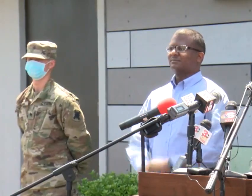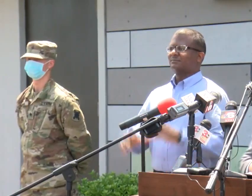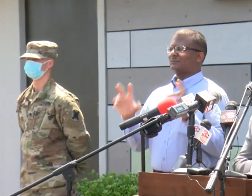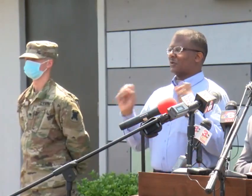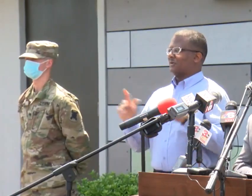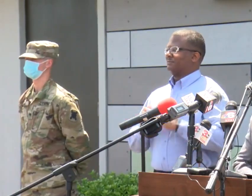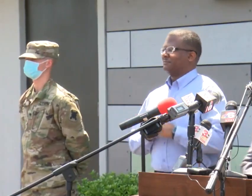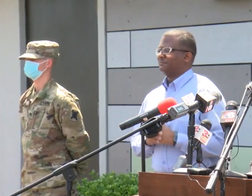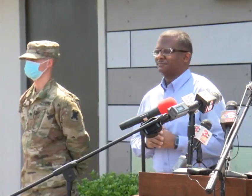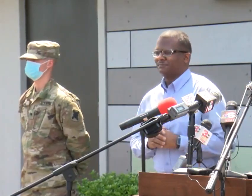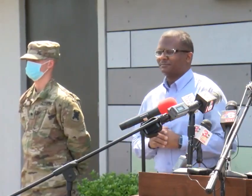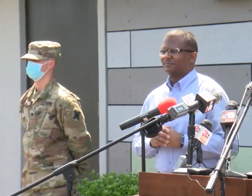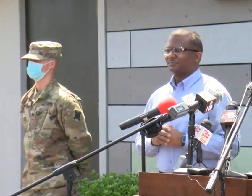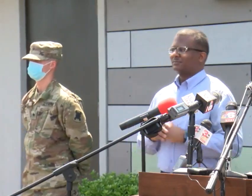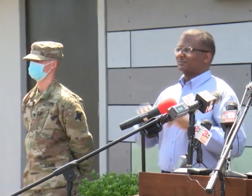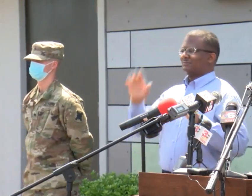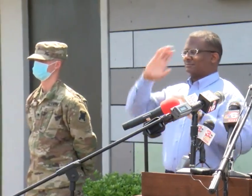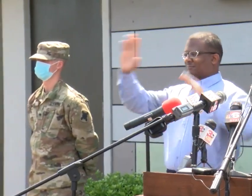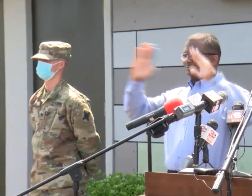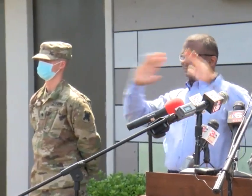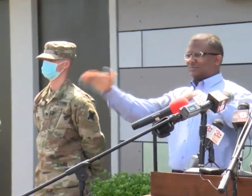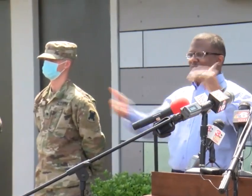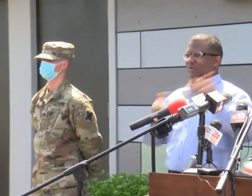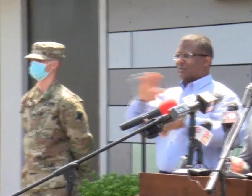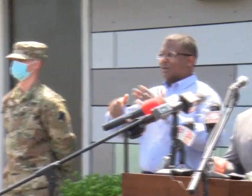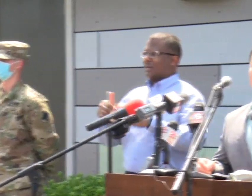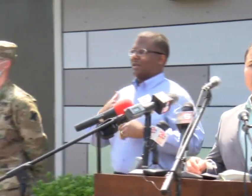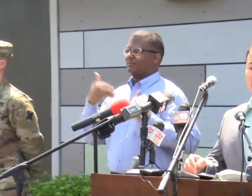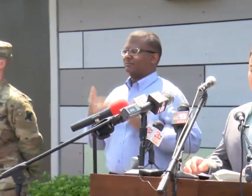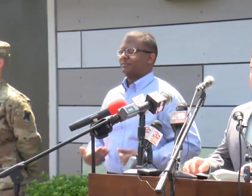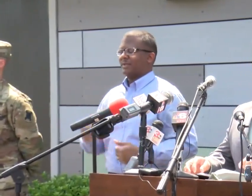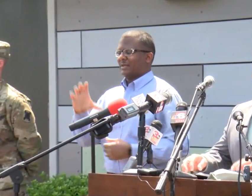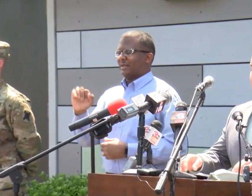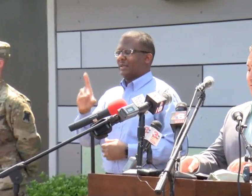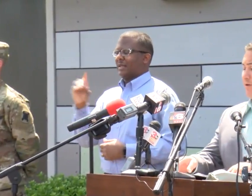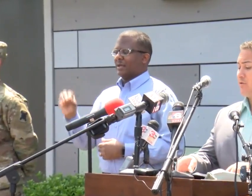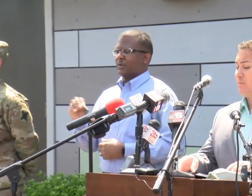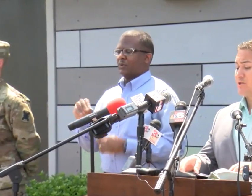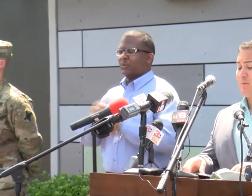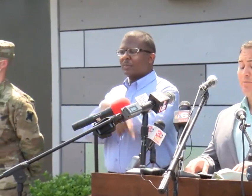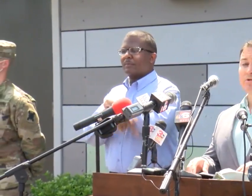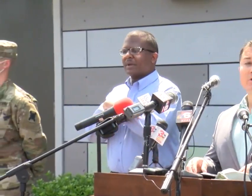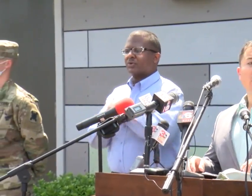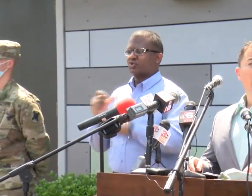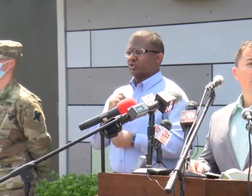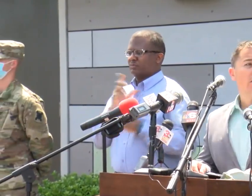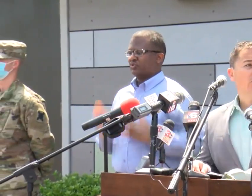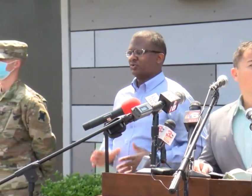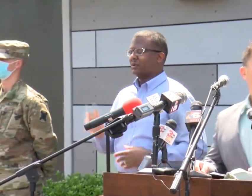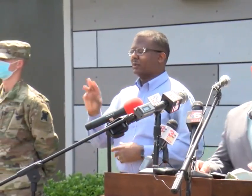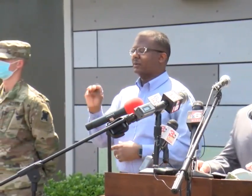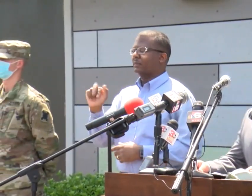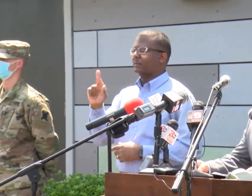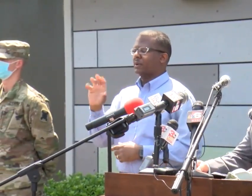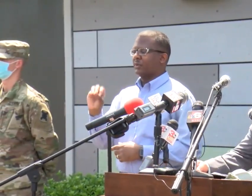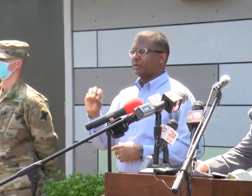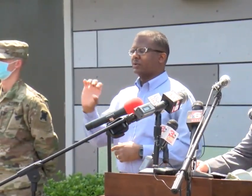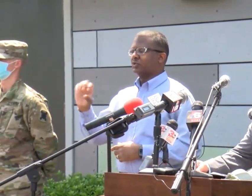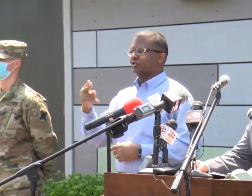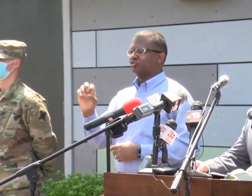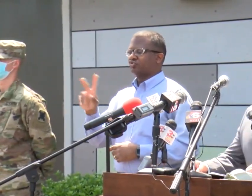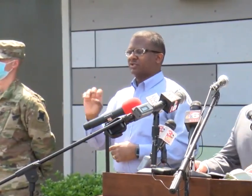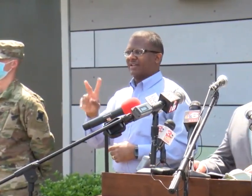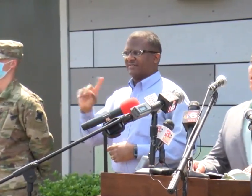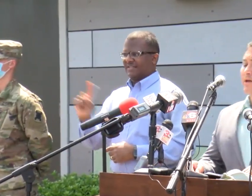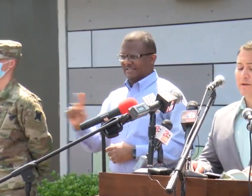All right. Greetings, everybody. I'm Caddo Parish Commissioner Mario Chavez. On behalf of the other commission members and Dr. Woodrow Wilson,